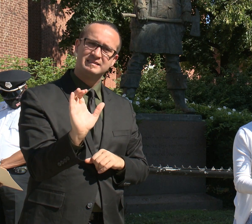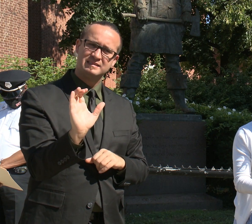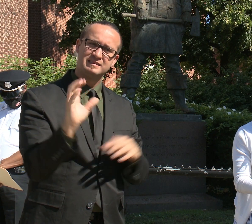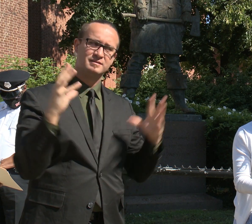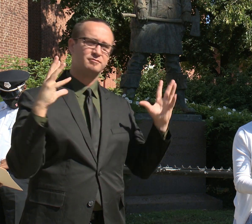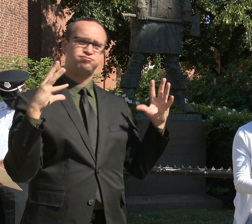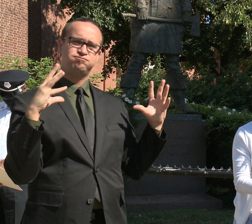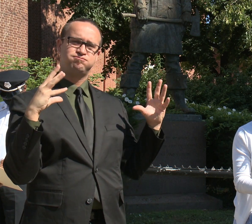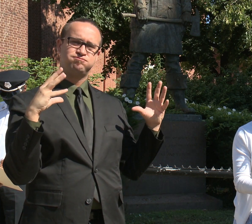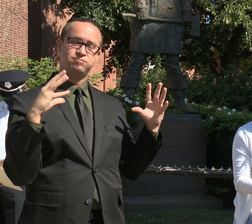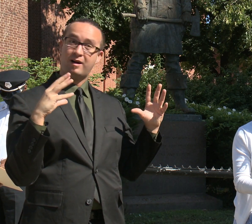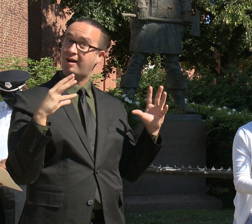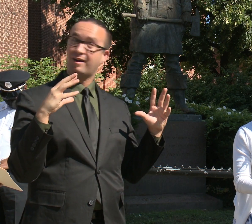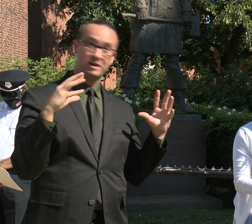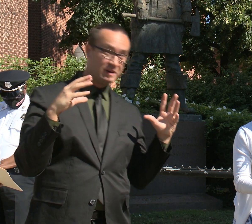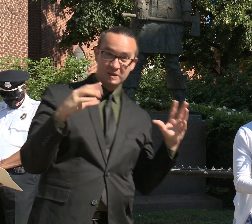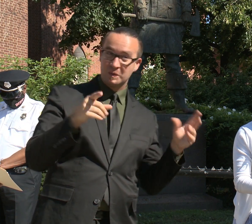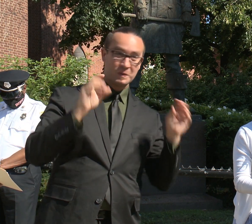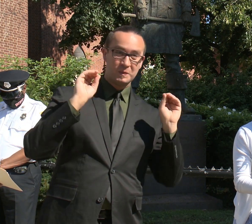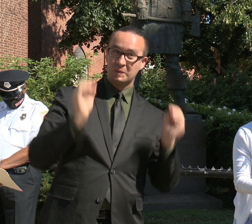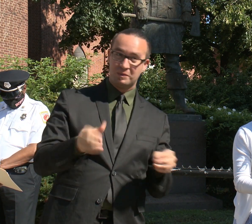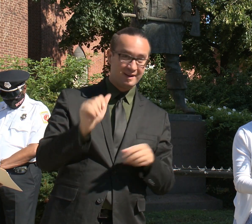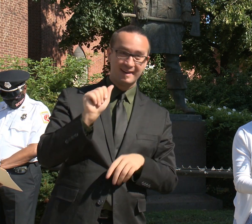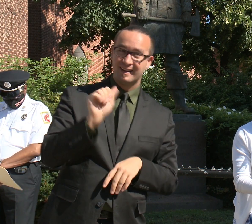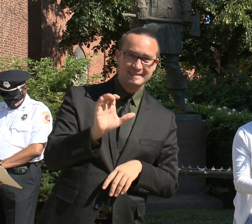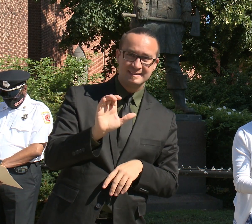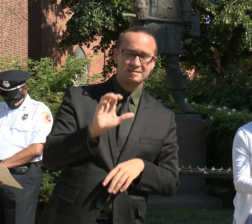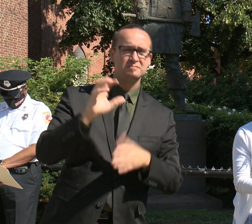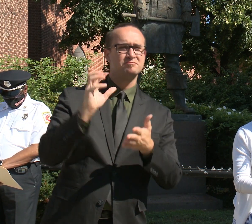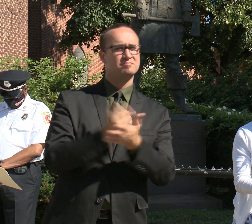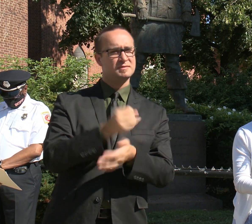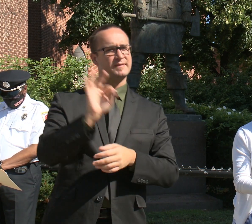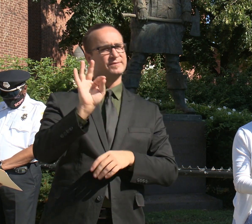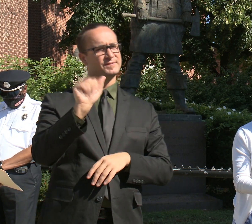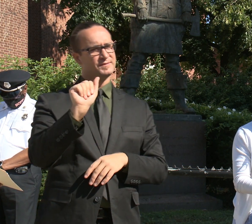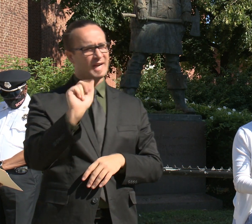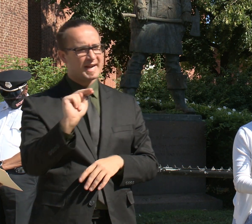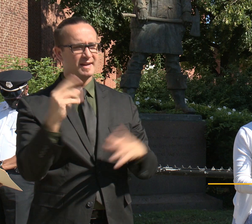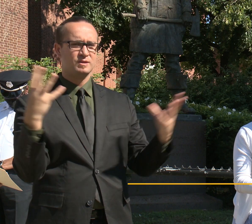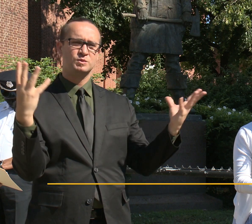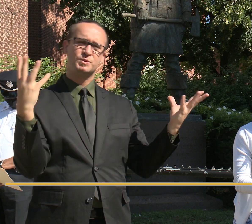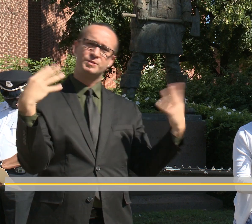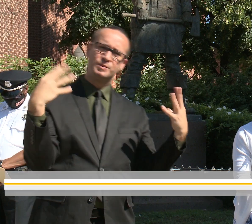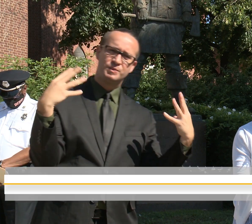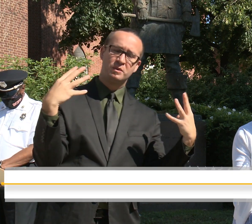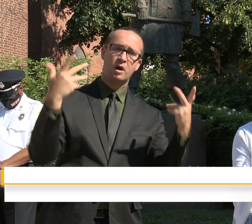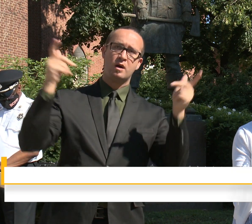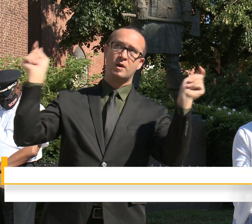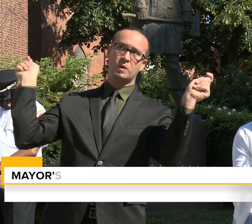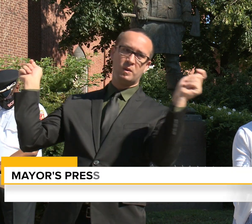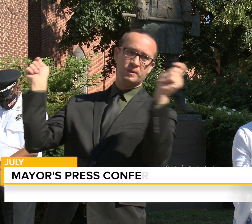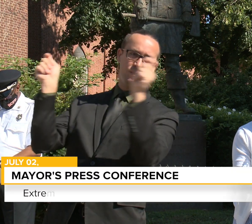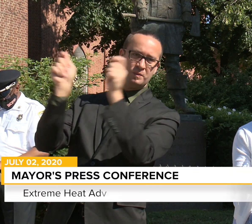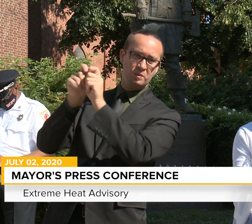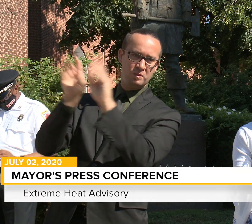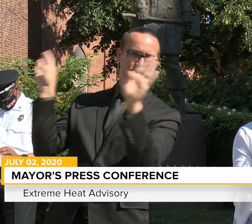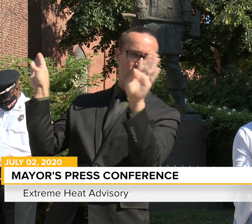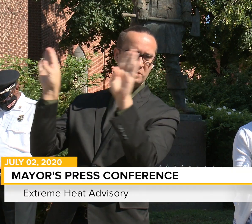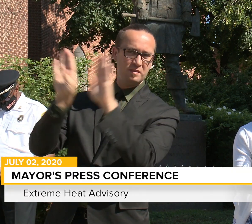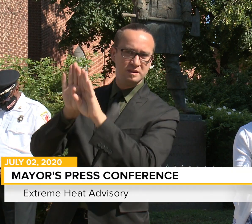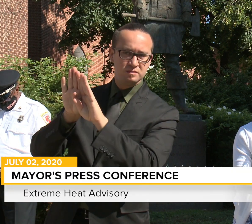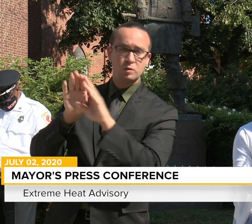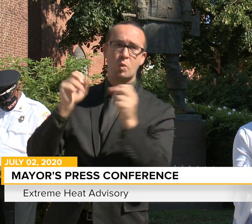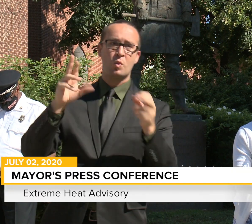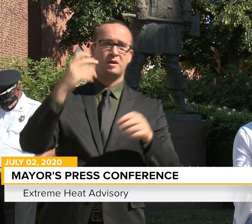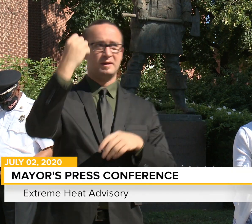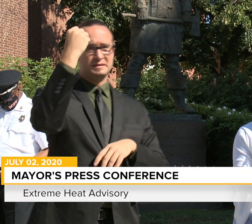cross ventilation and fans to cool rooms, and consider a cool shower or bath. Drink plenty of water, avoid alcohol and